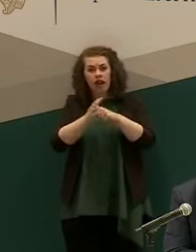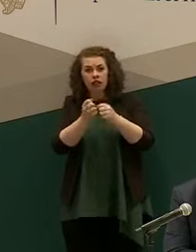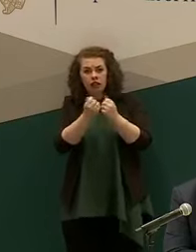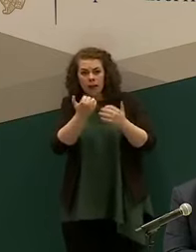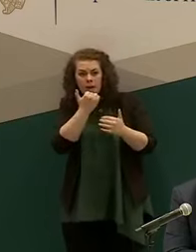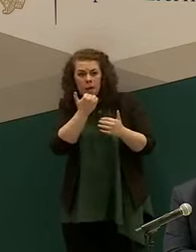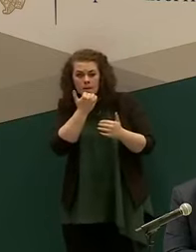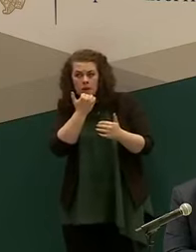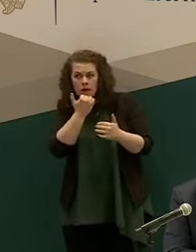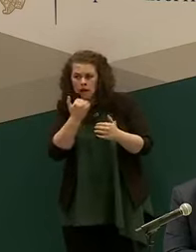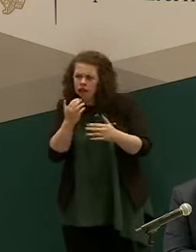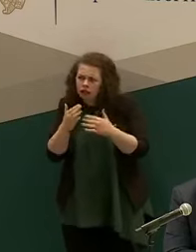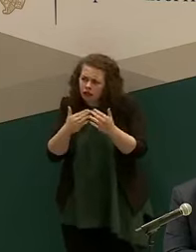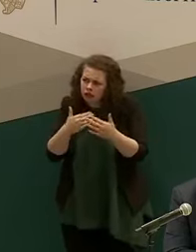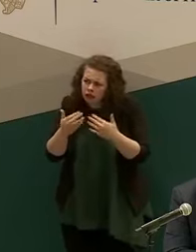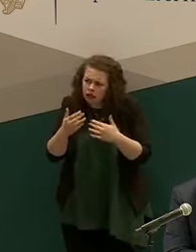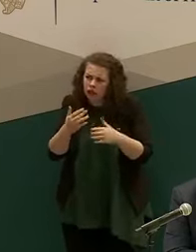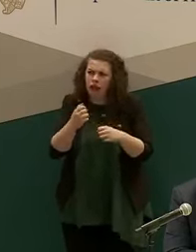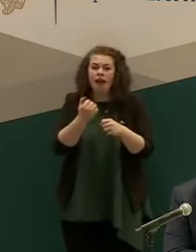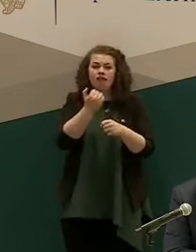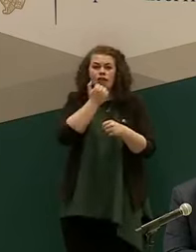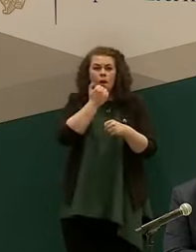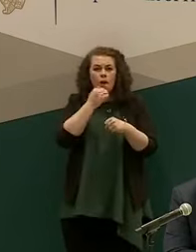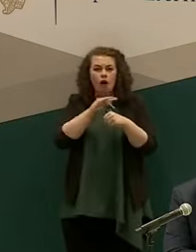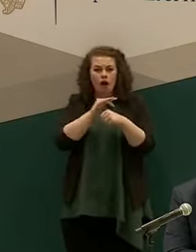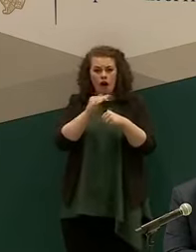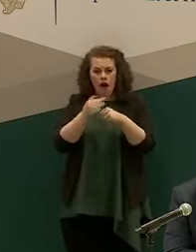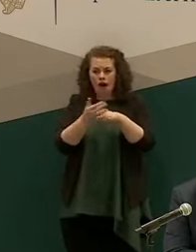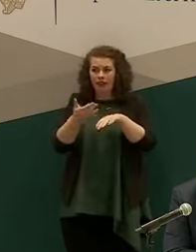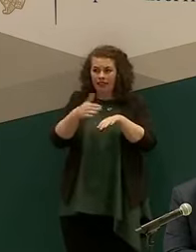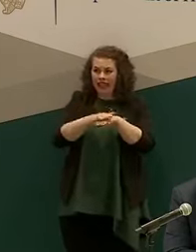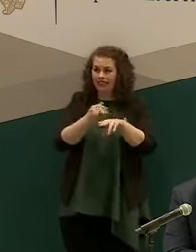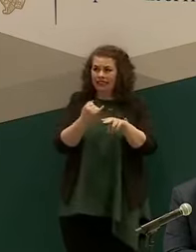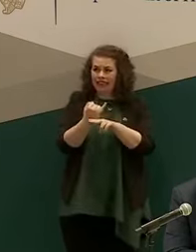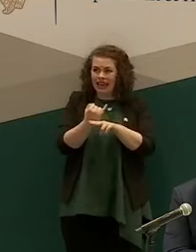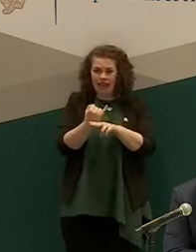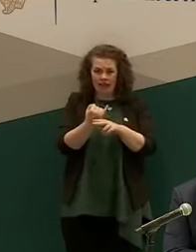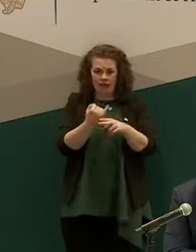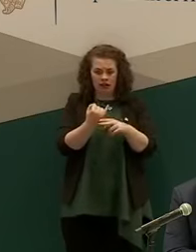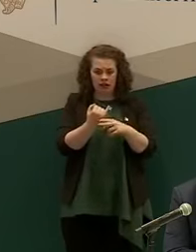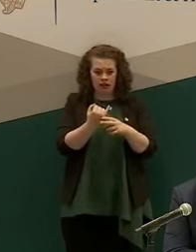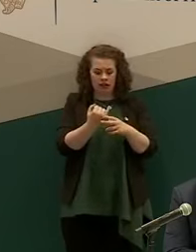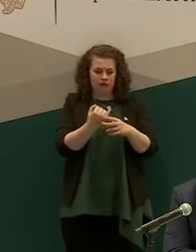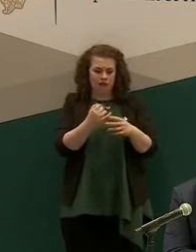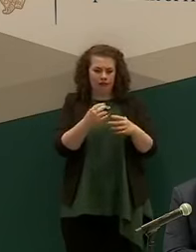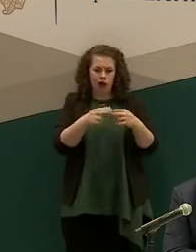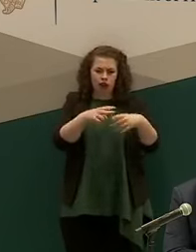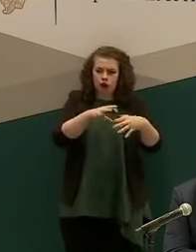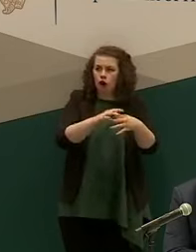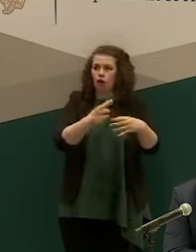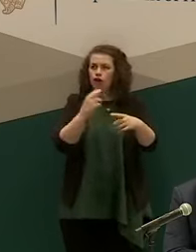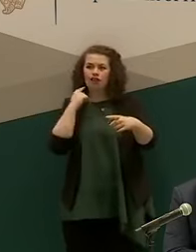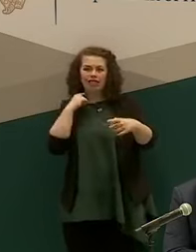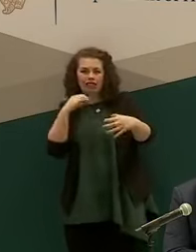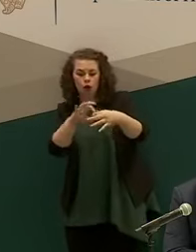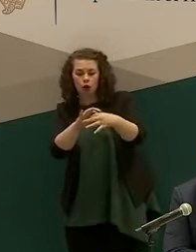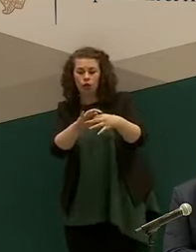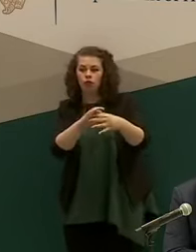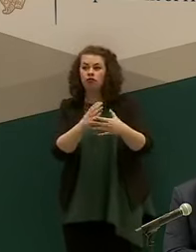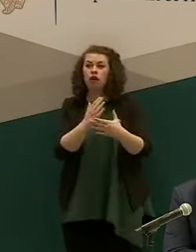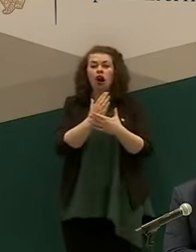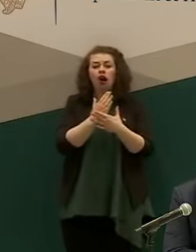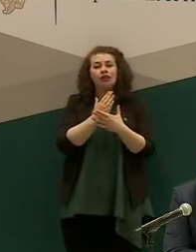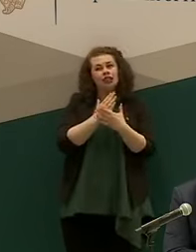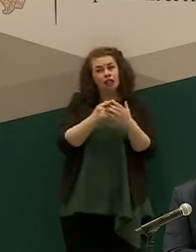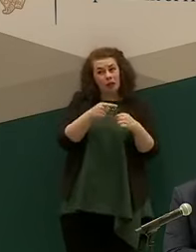The number of cases and deaths in individual care settings? Well, some of those care settings are quite small, and I think we'd have to be